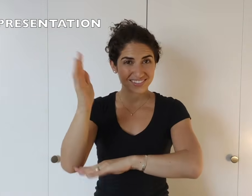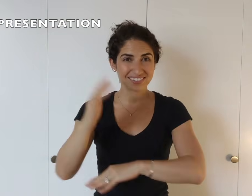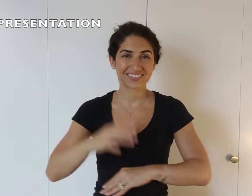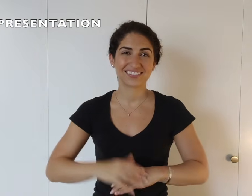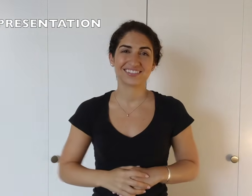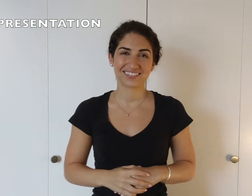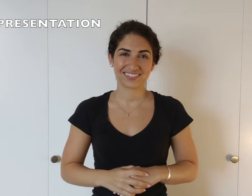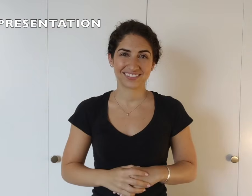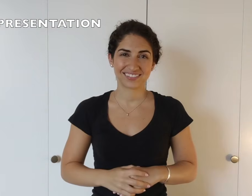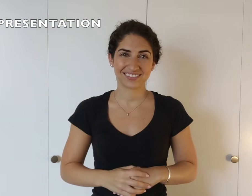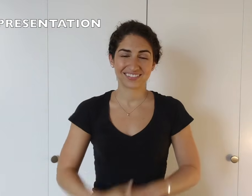Presentation.